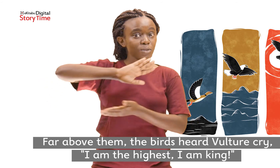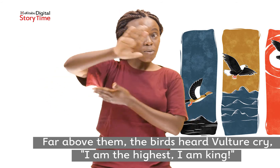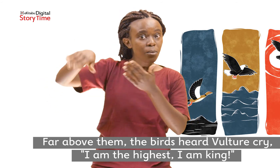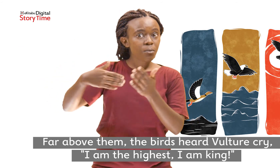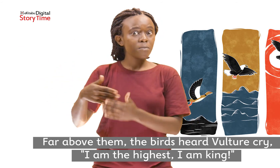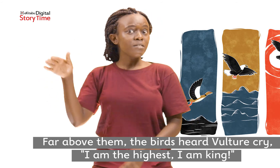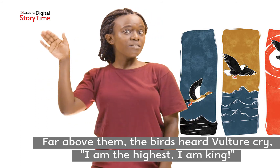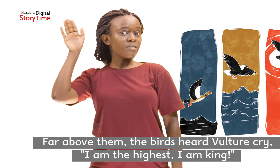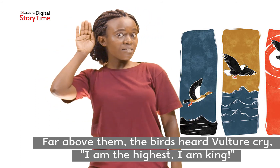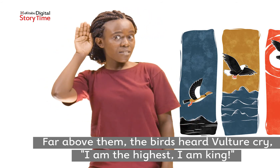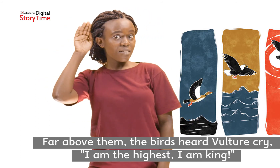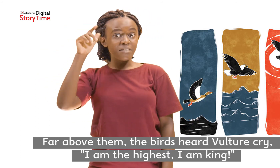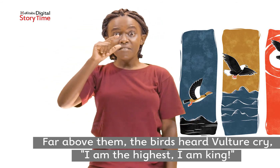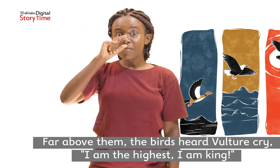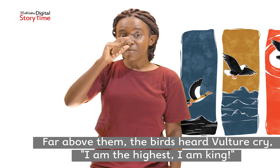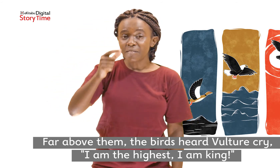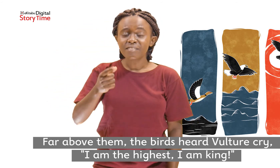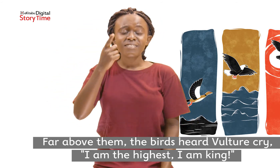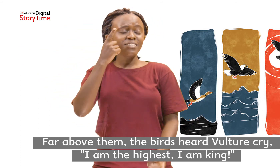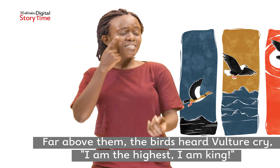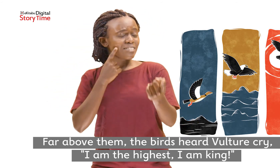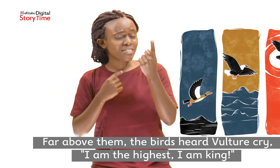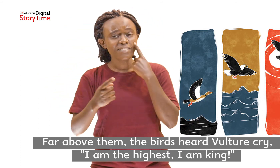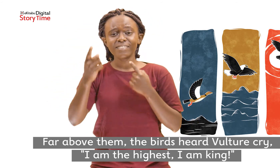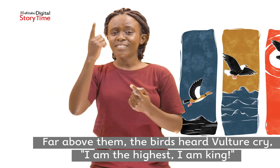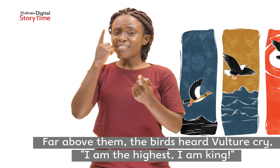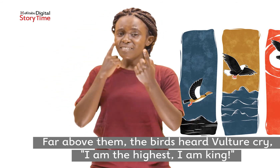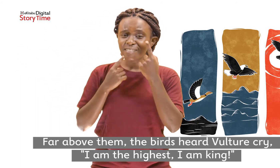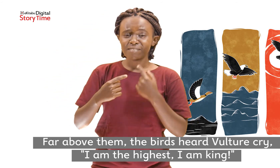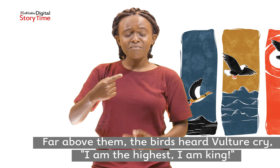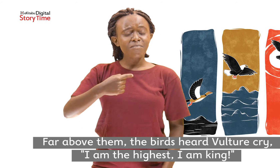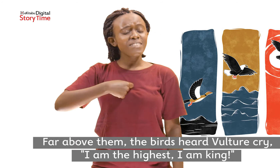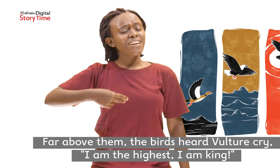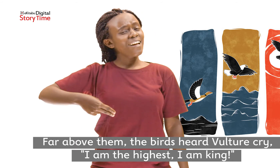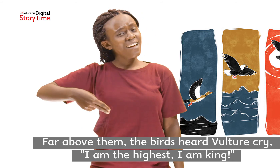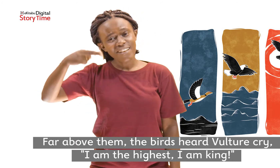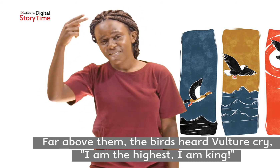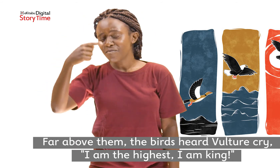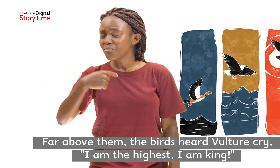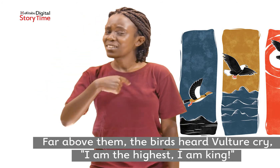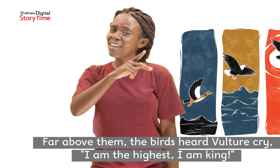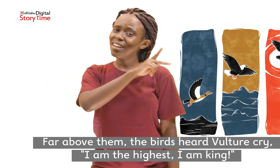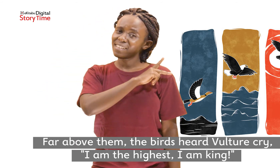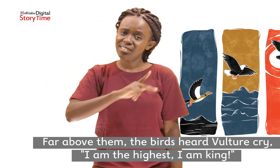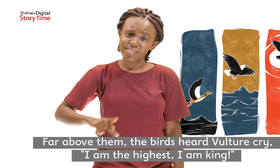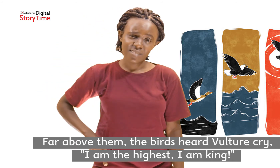Far above them all, the birds heard Vulture cry, I am the highest! I am